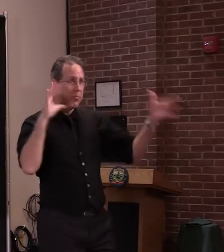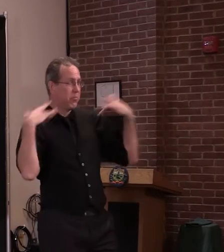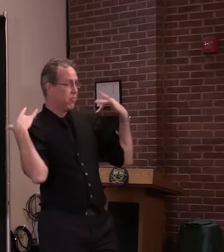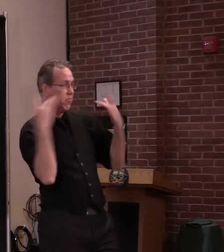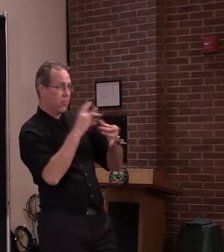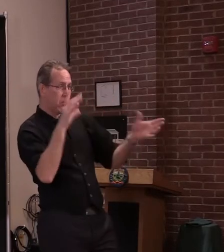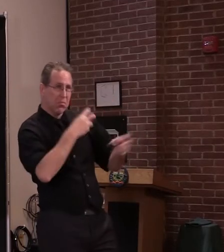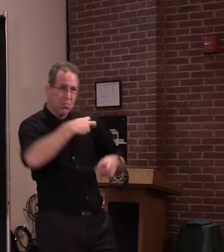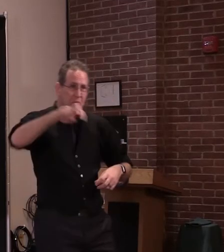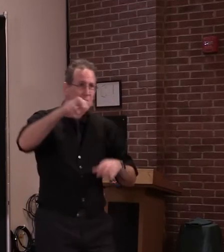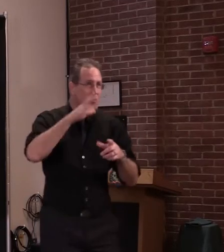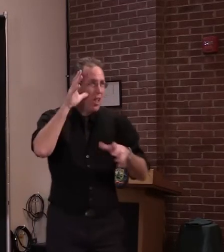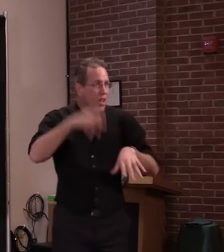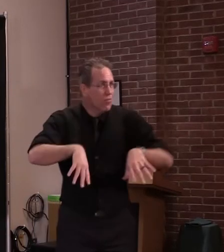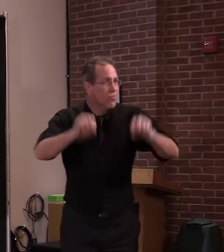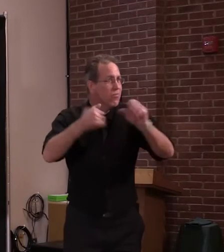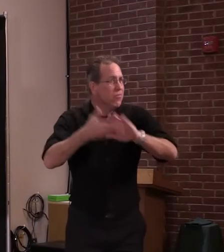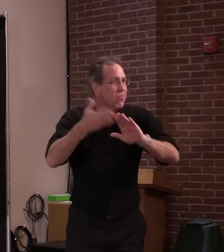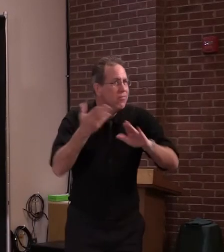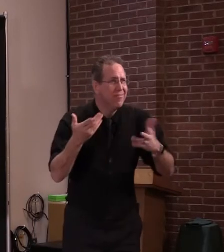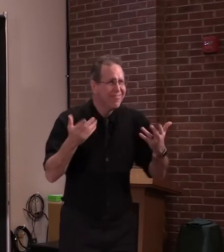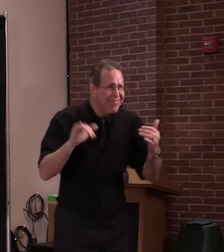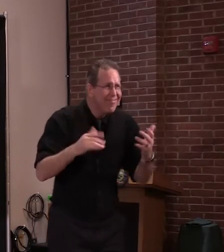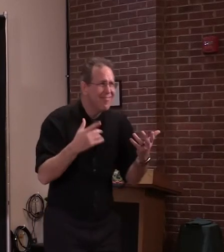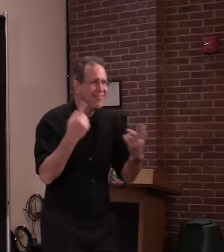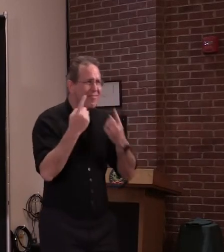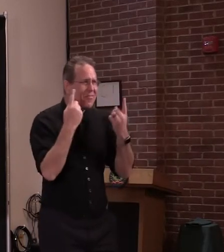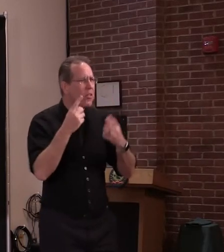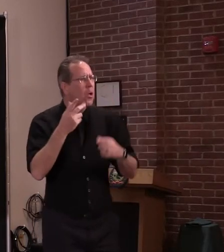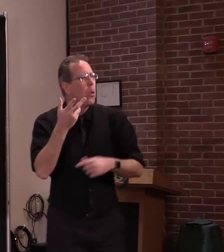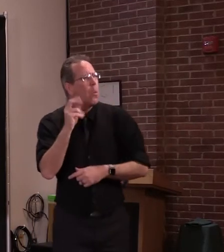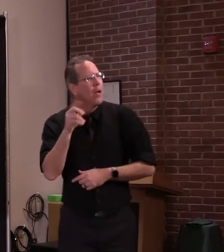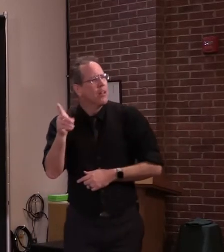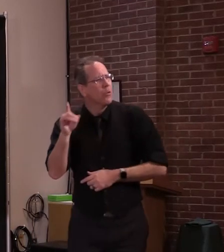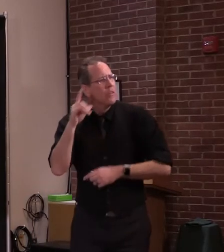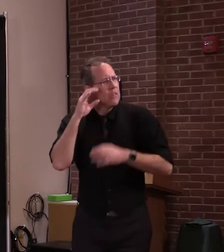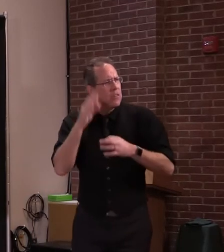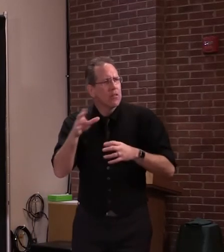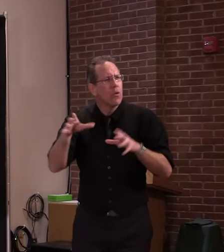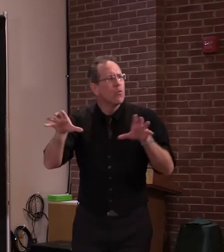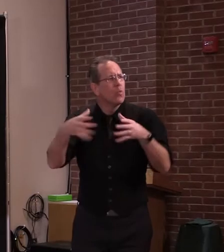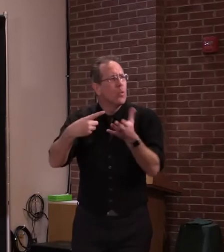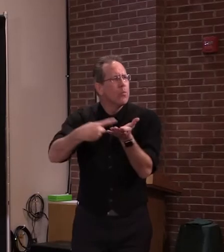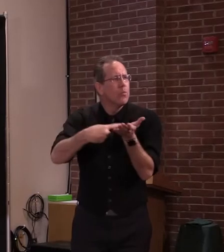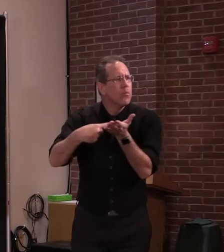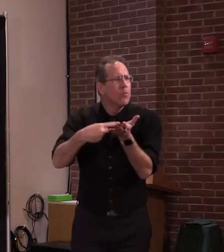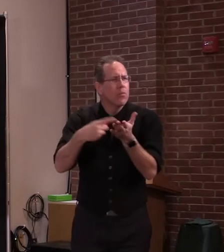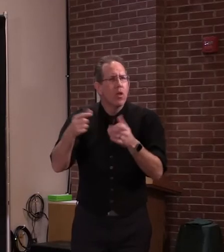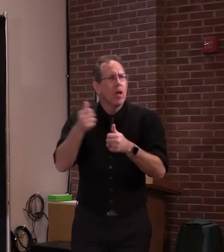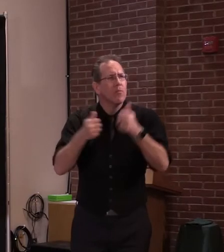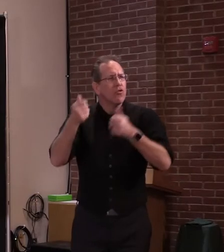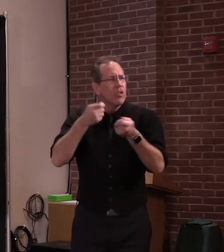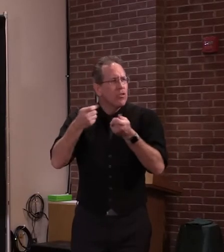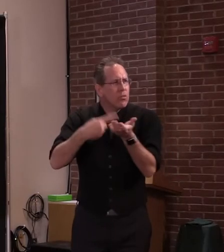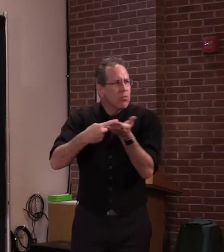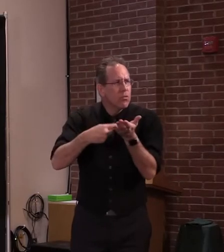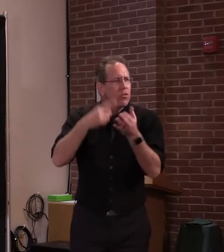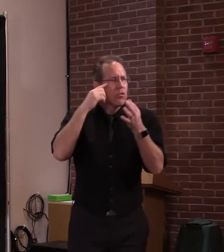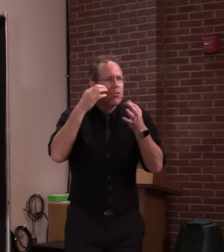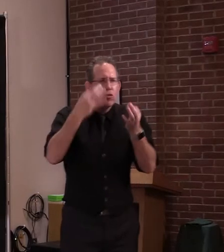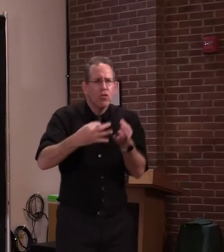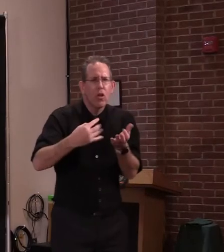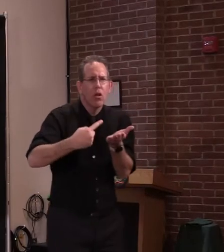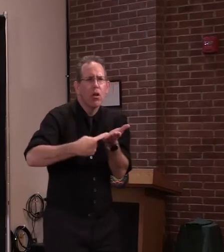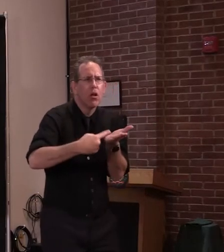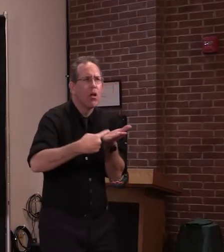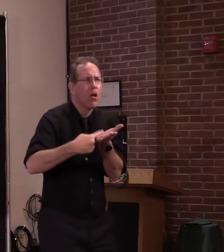at what point did your administration start talking about not contact tracing, and how far that goes back, or